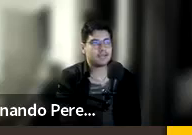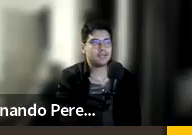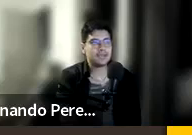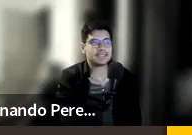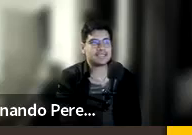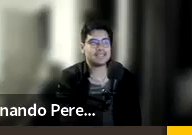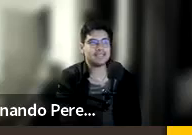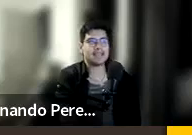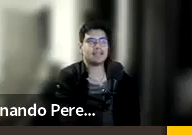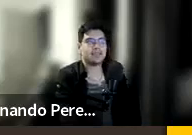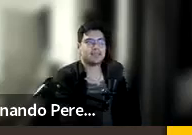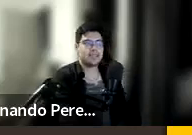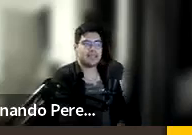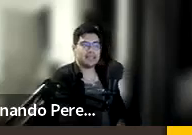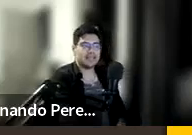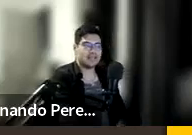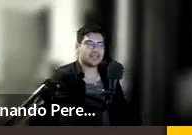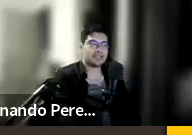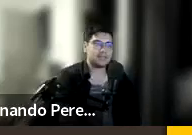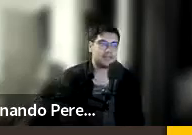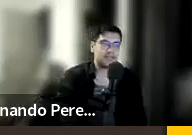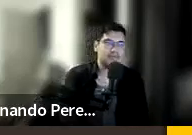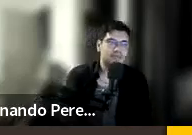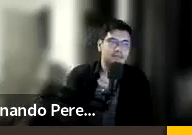Tú estás aquí. How do you say that in English?